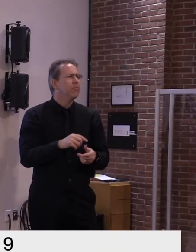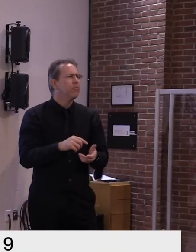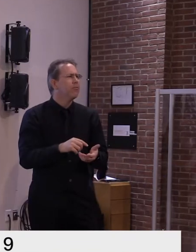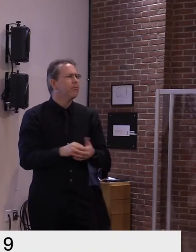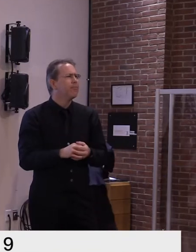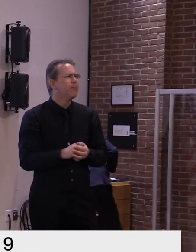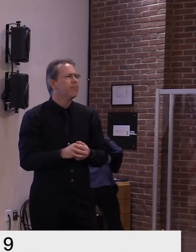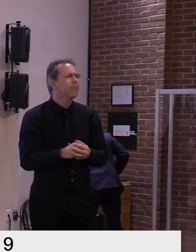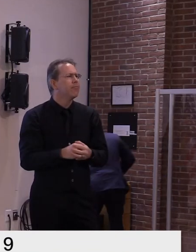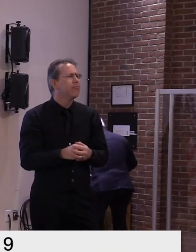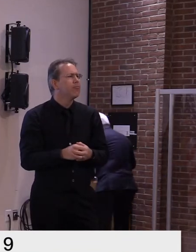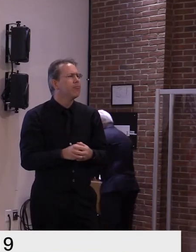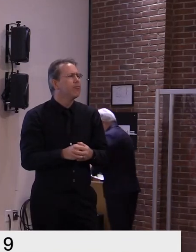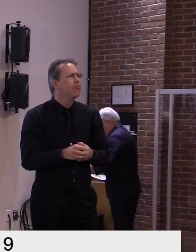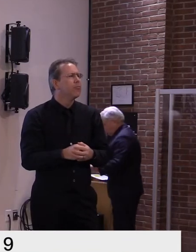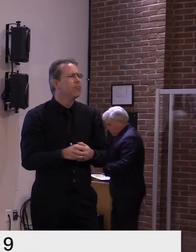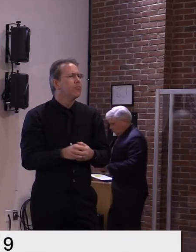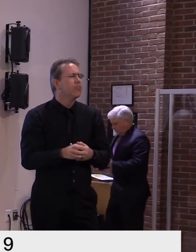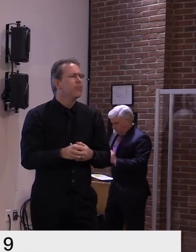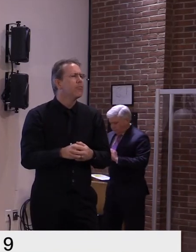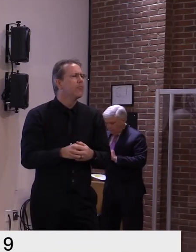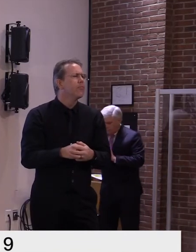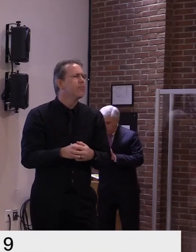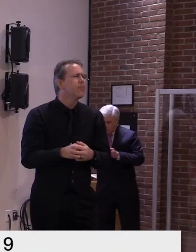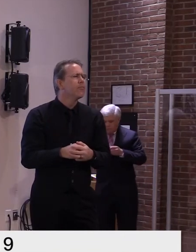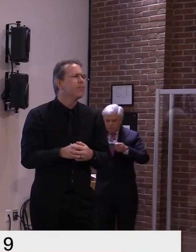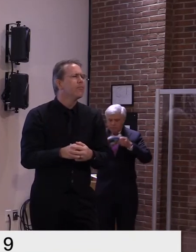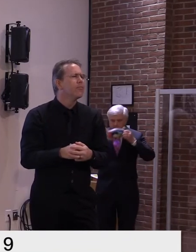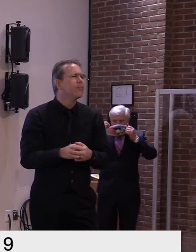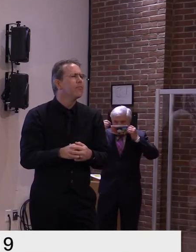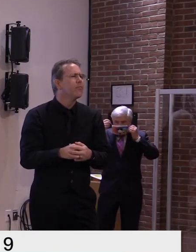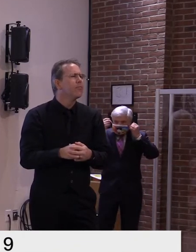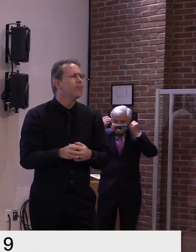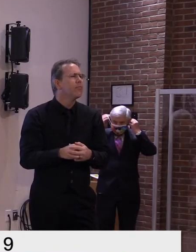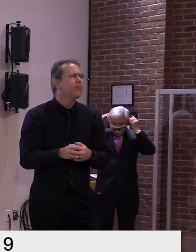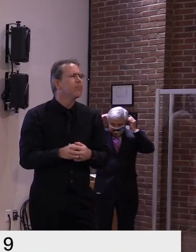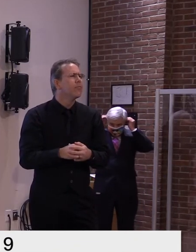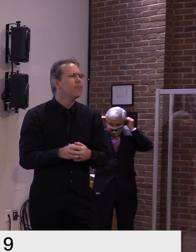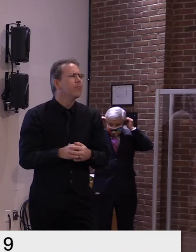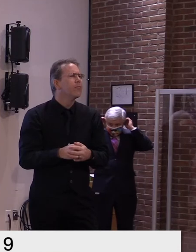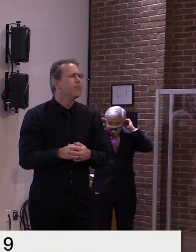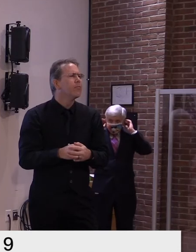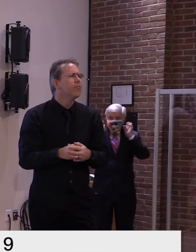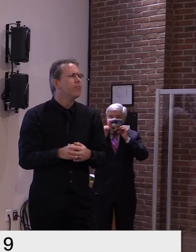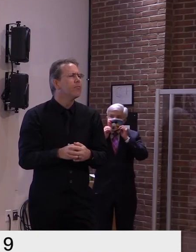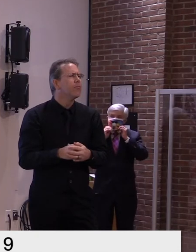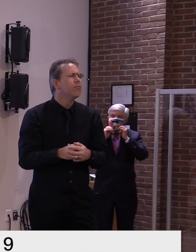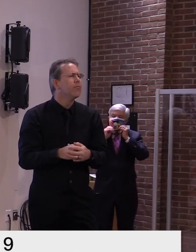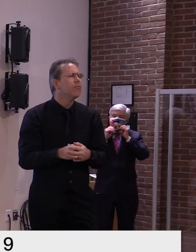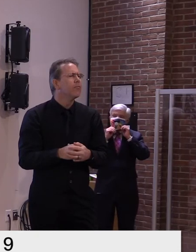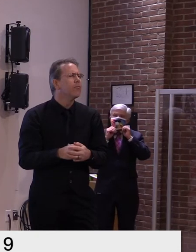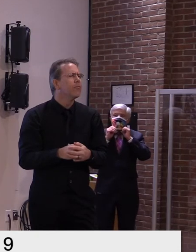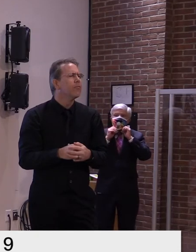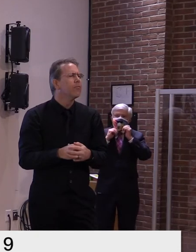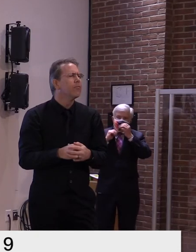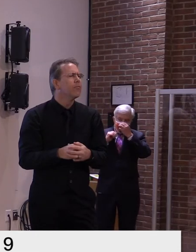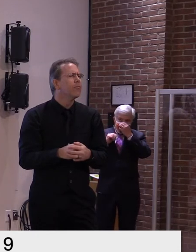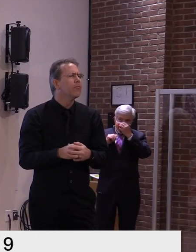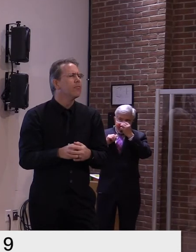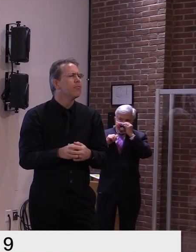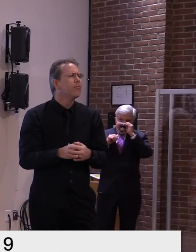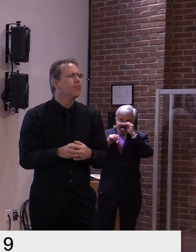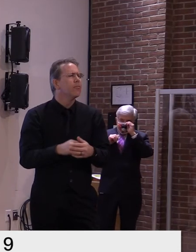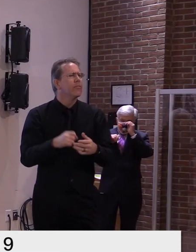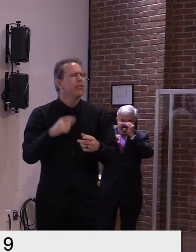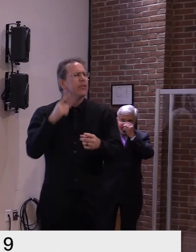For example, has the determination been reached, or are there any updates that you can announce into that